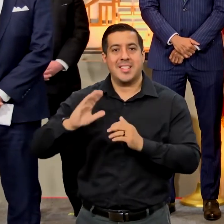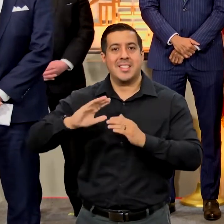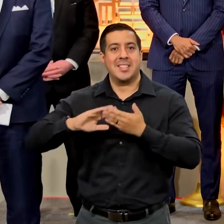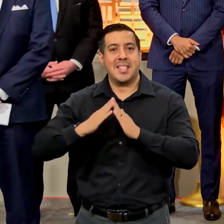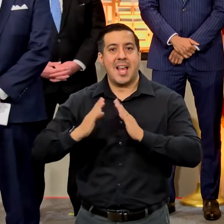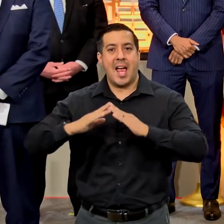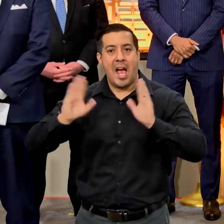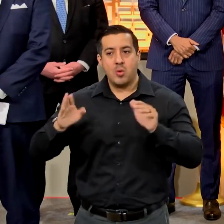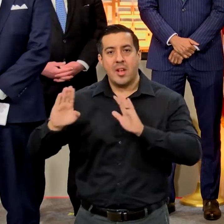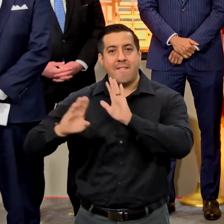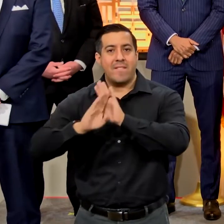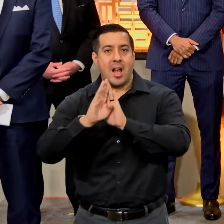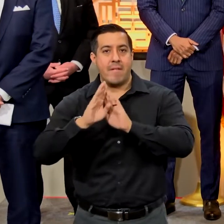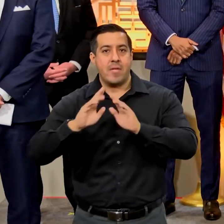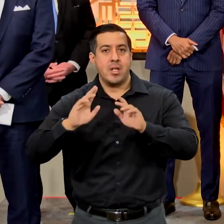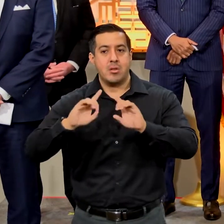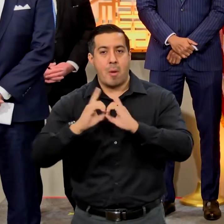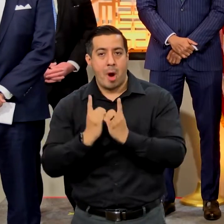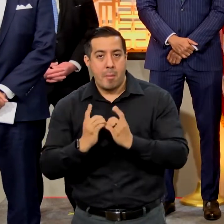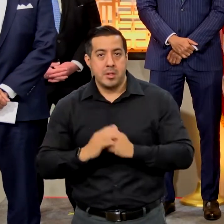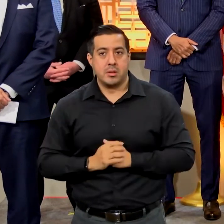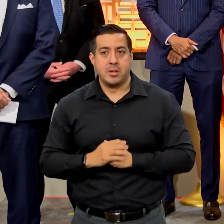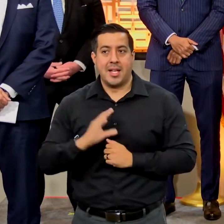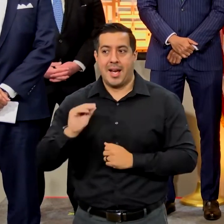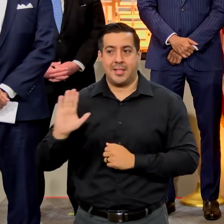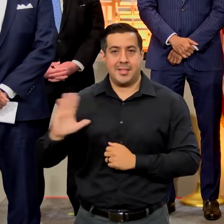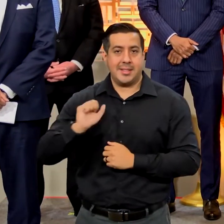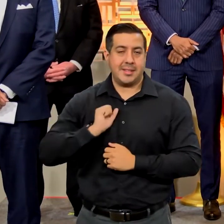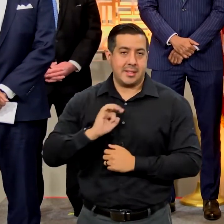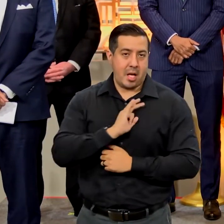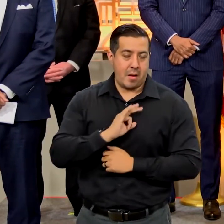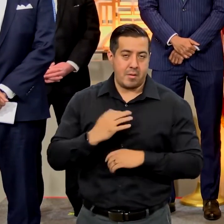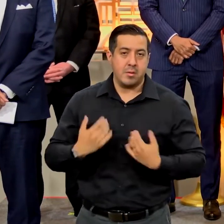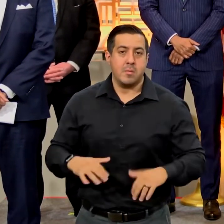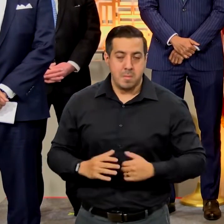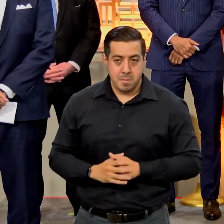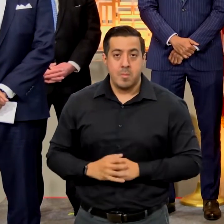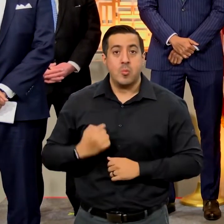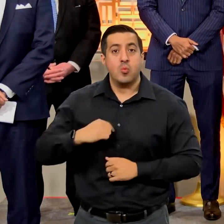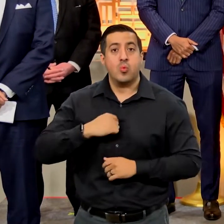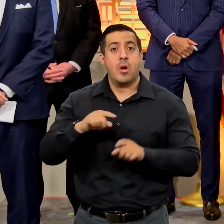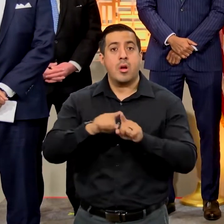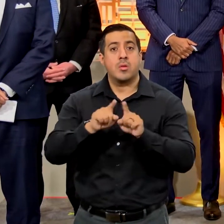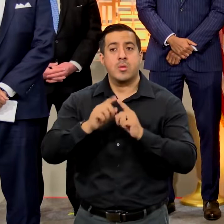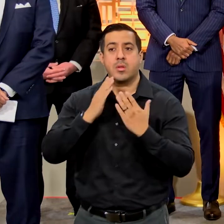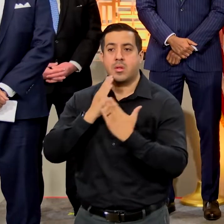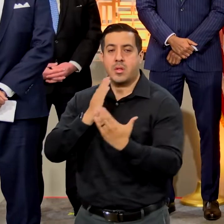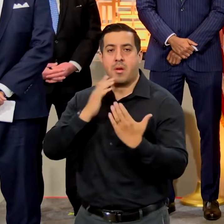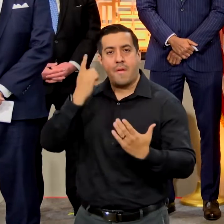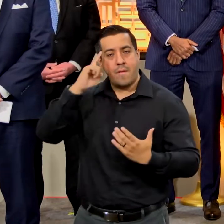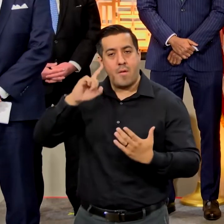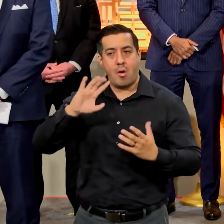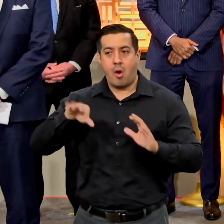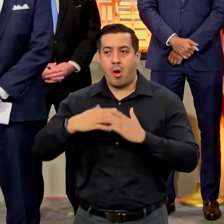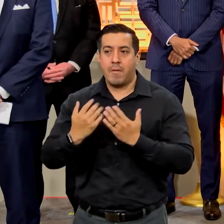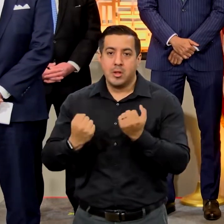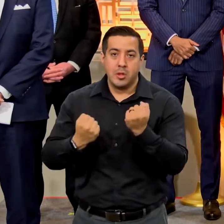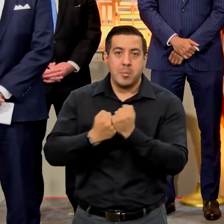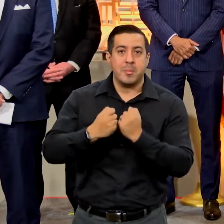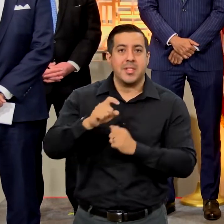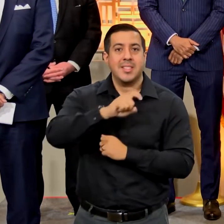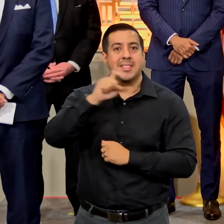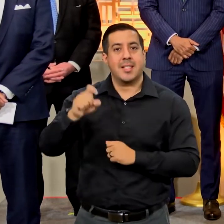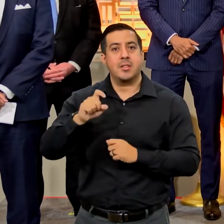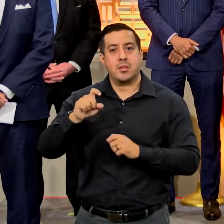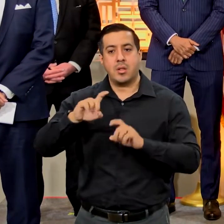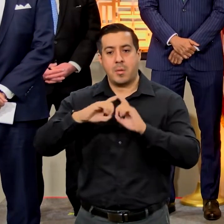Community Development Department and its staff. And we are also grateful for the vital support provided by the Texas Department